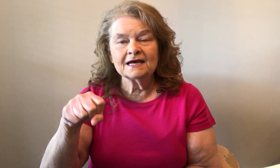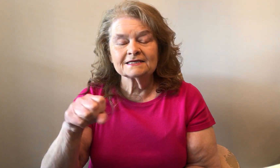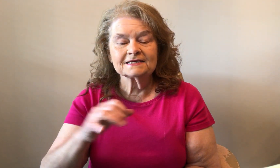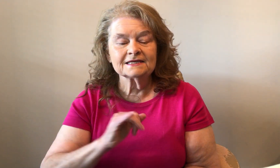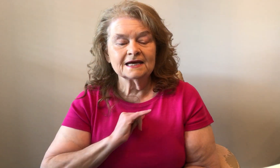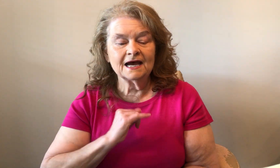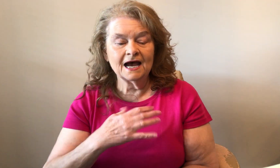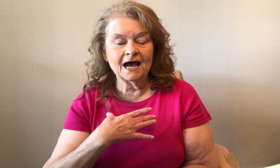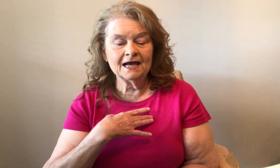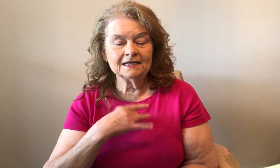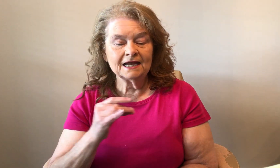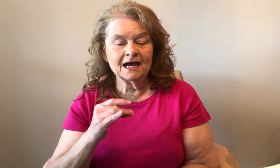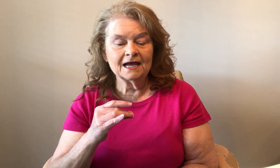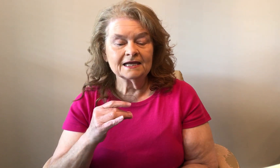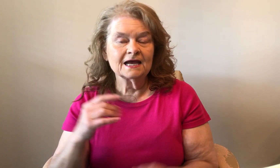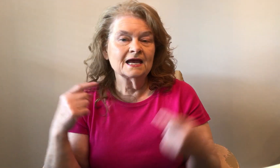Yes, I like